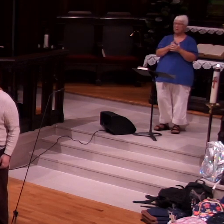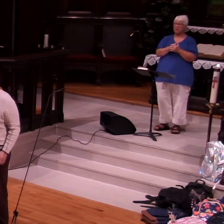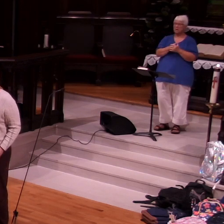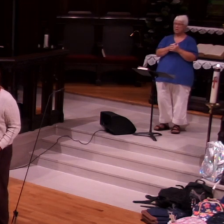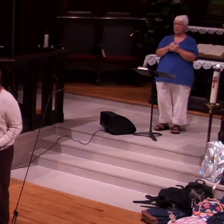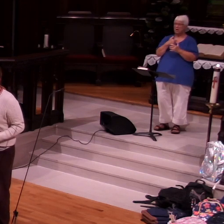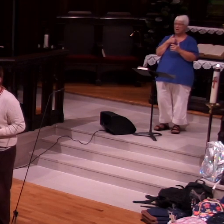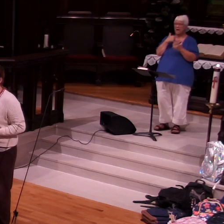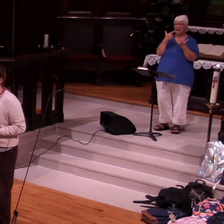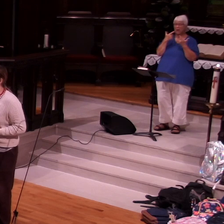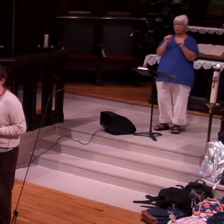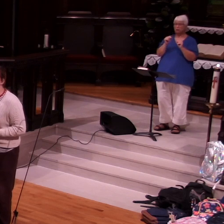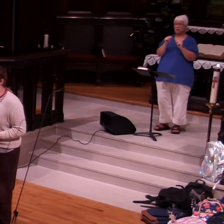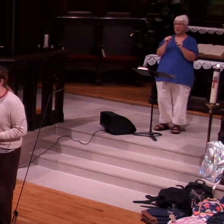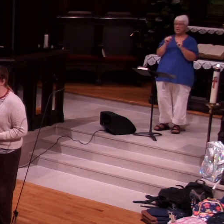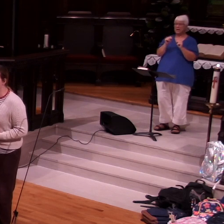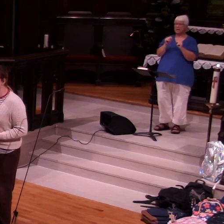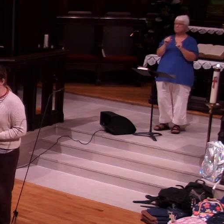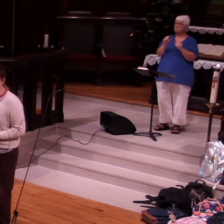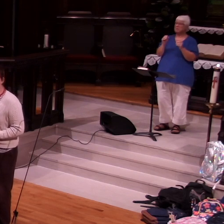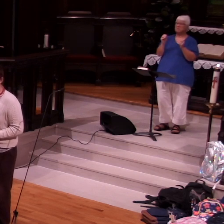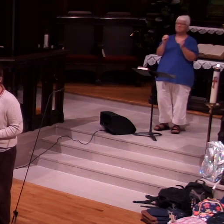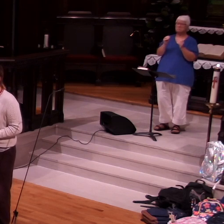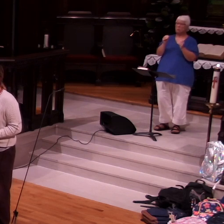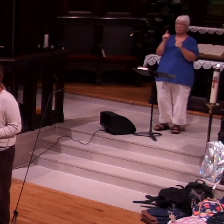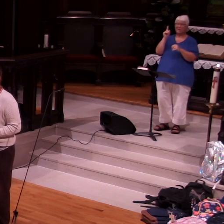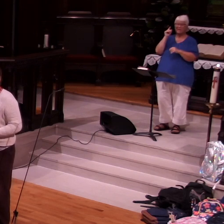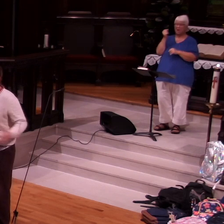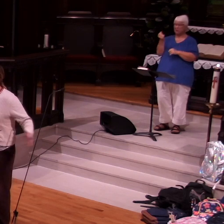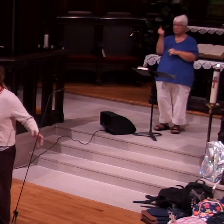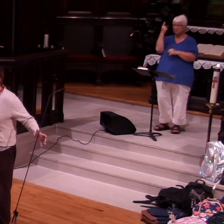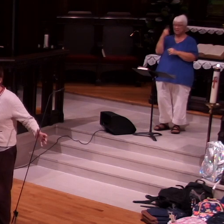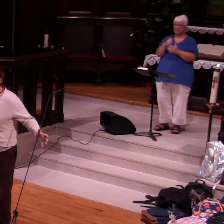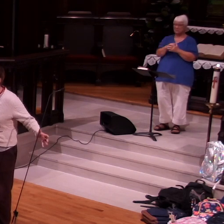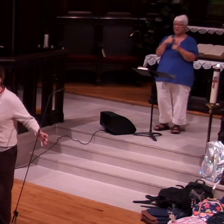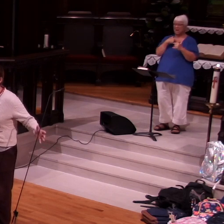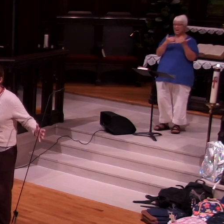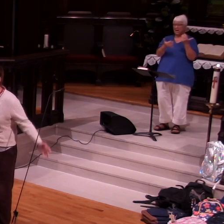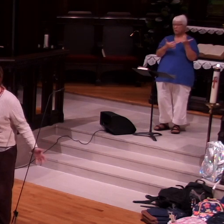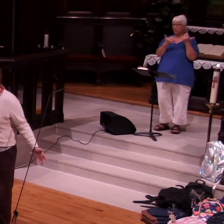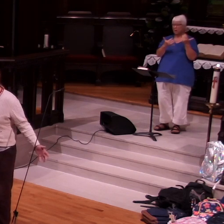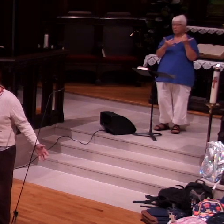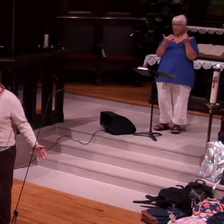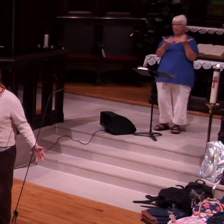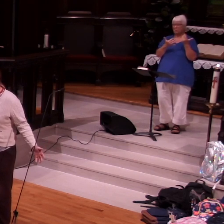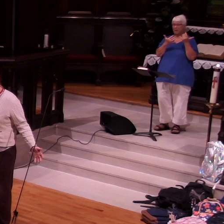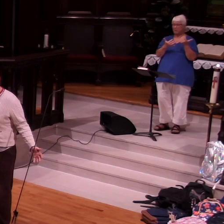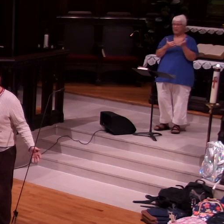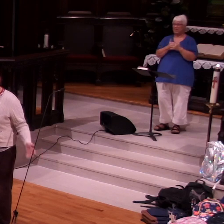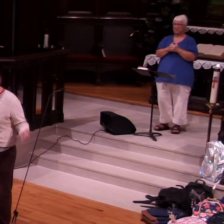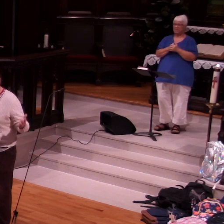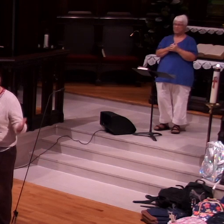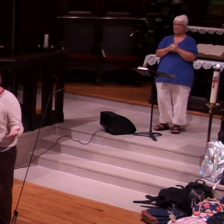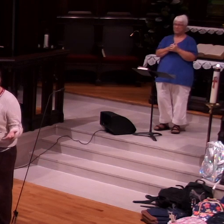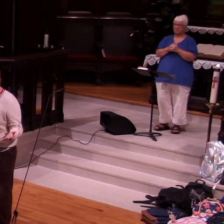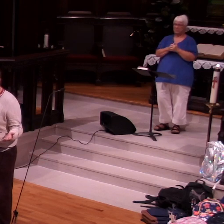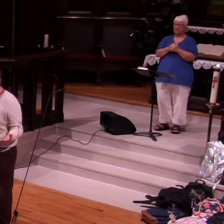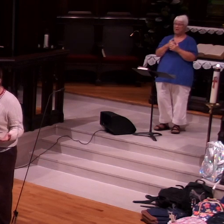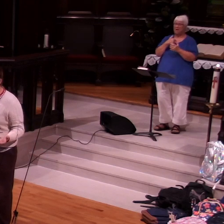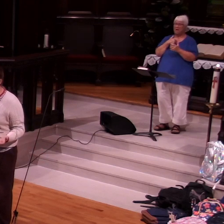I try to speak, but nobody can hear. So I wait around for an answer to appear as